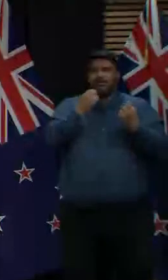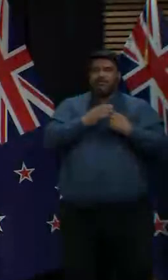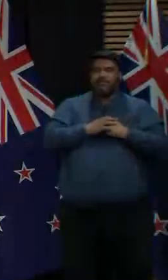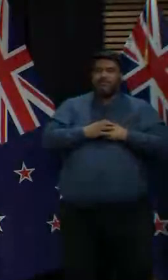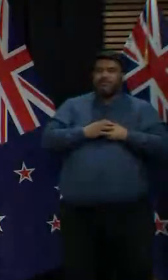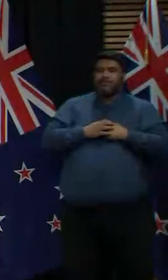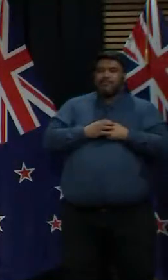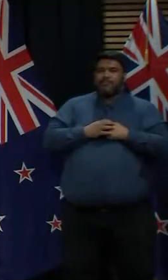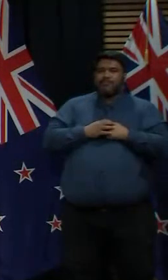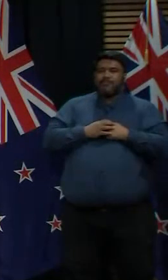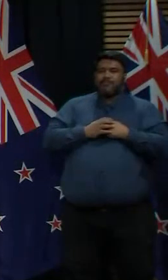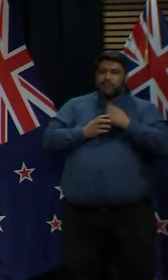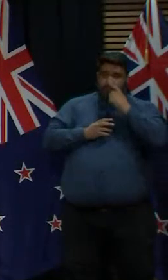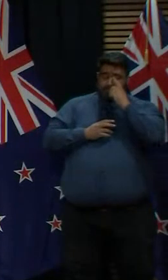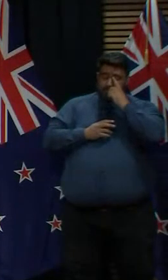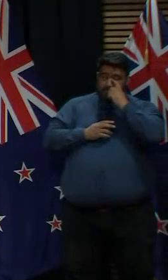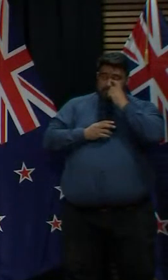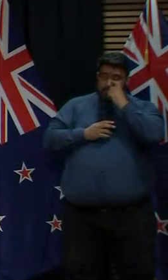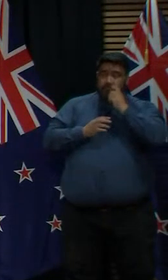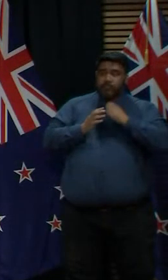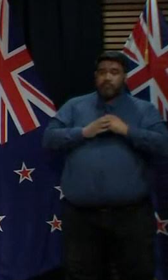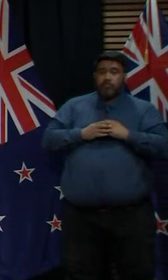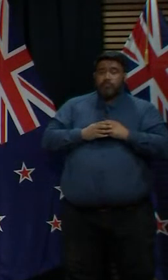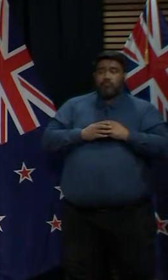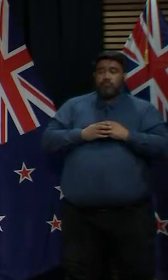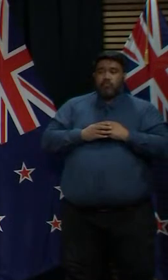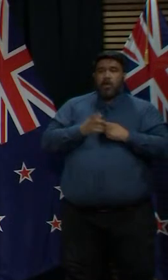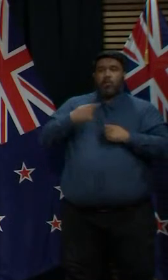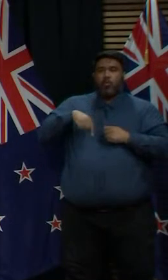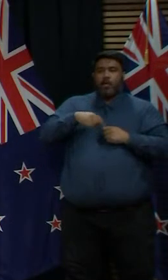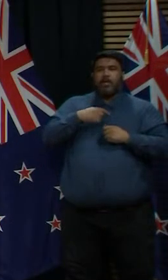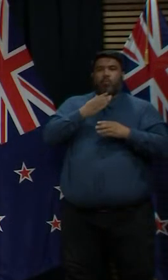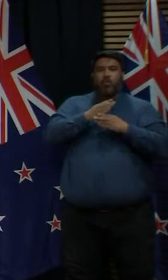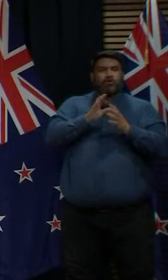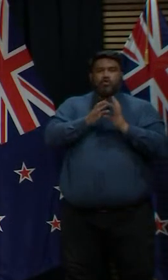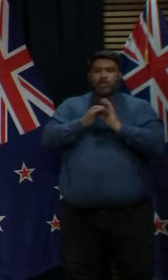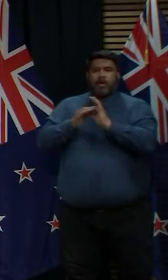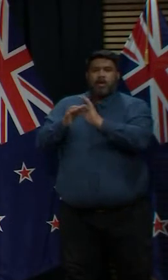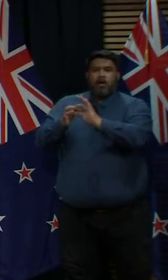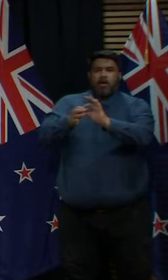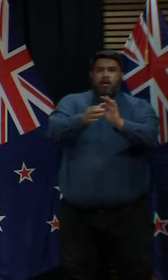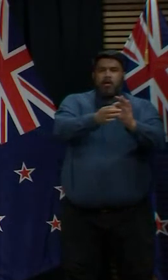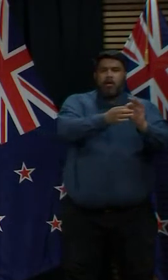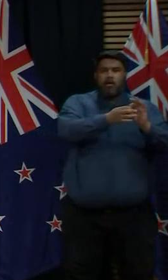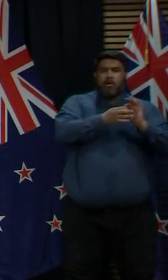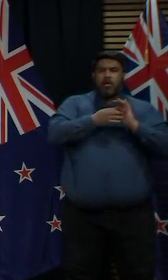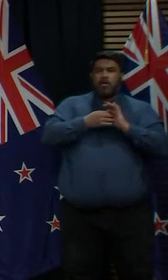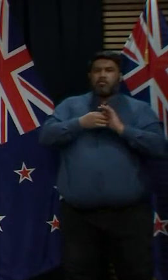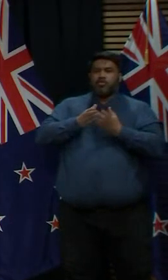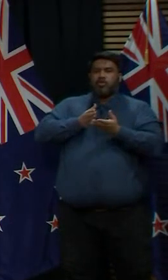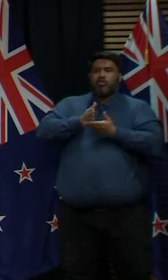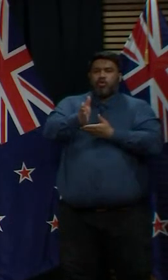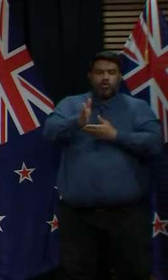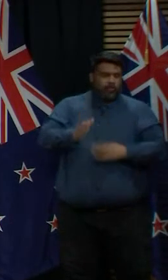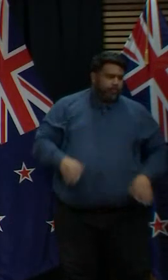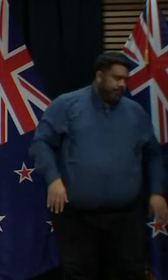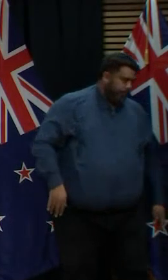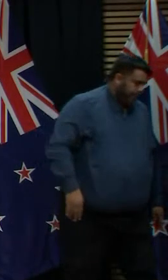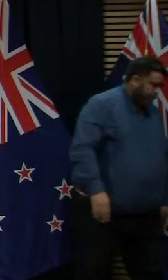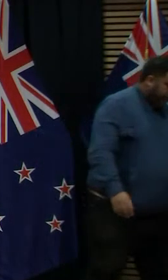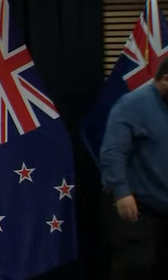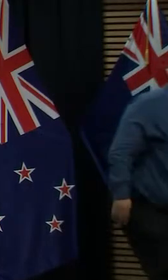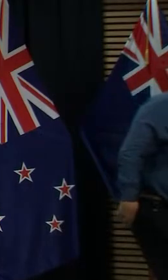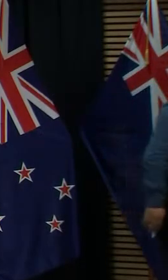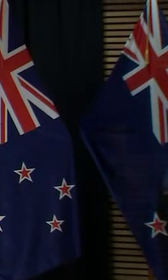work, and that's the same now as it's always been, but it's always incredibly helpful as we work through some of those models. It's very different to the